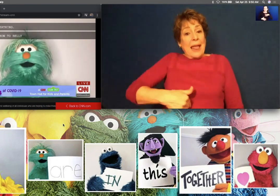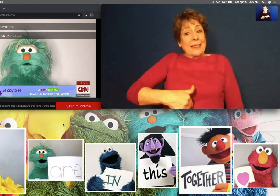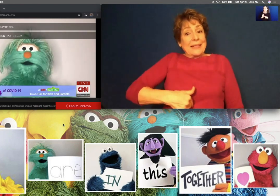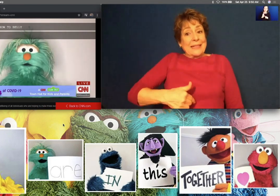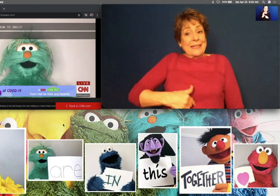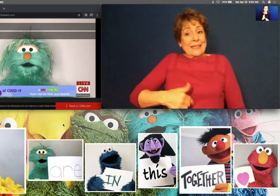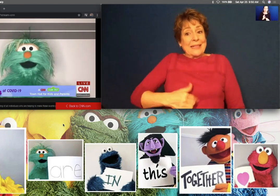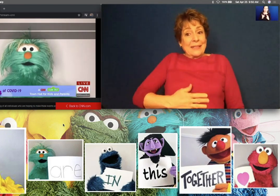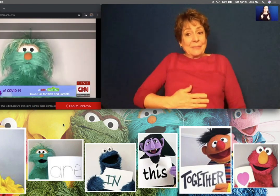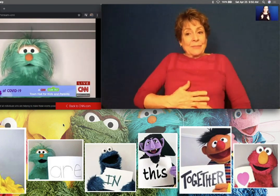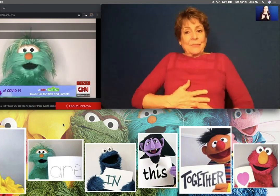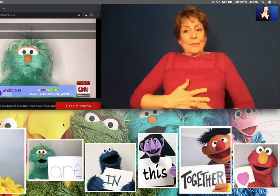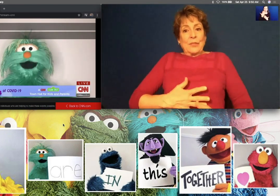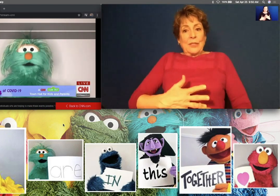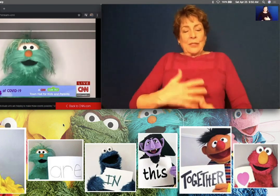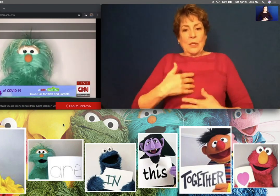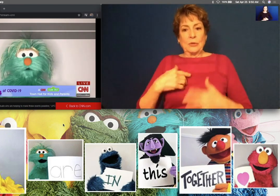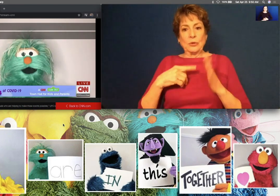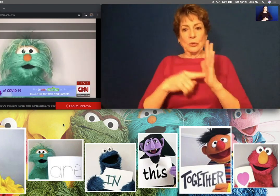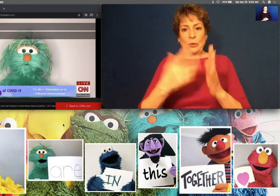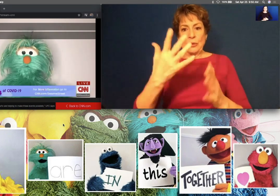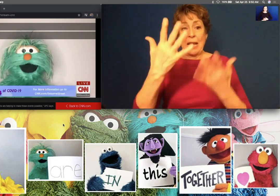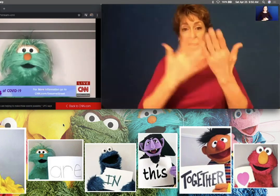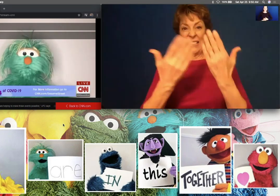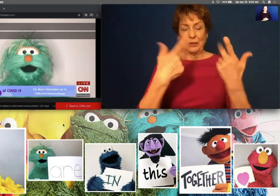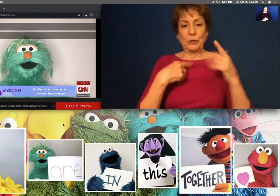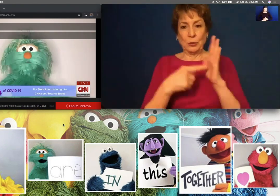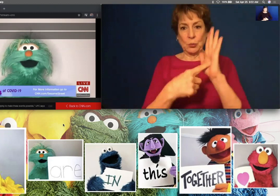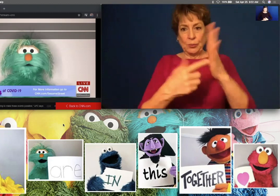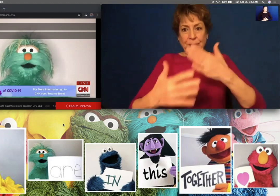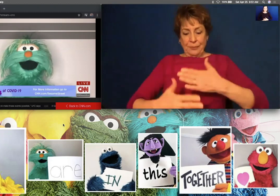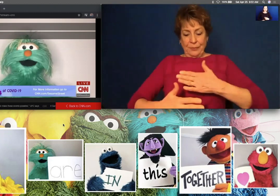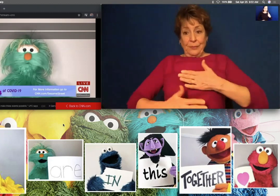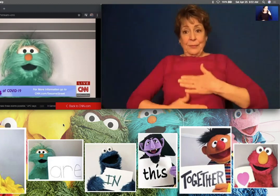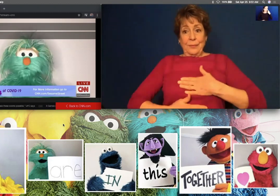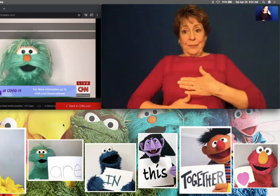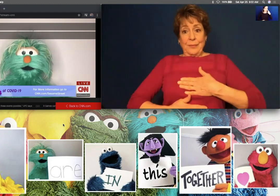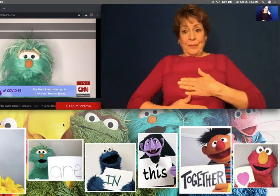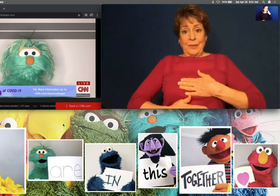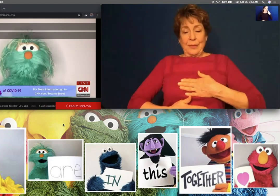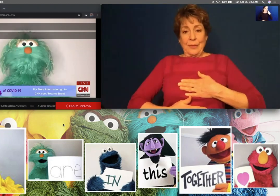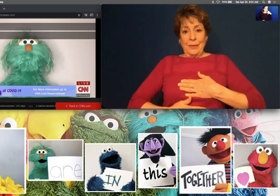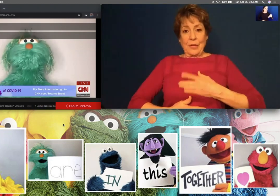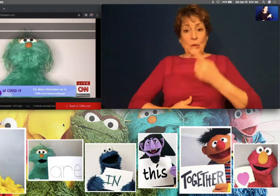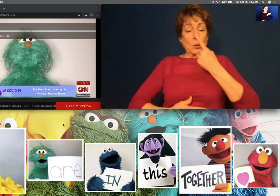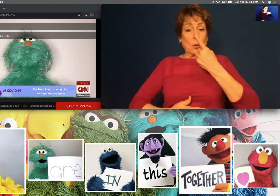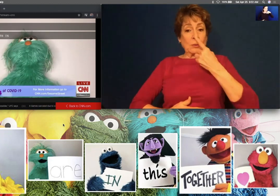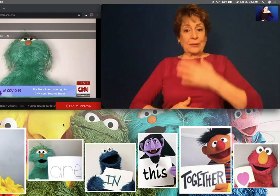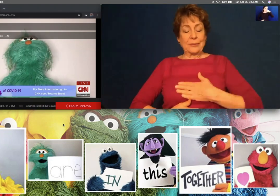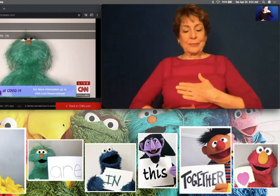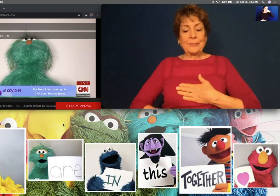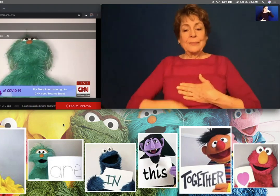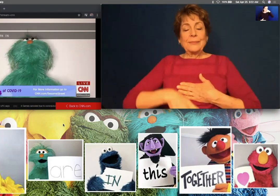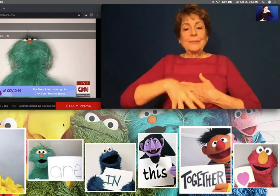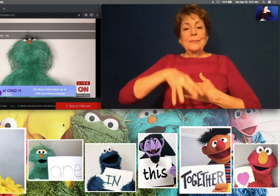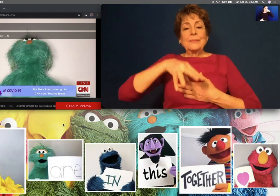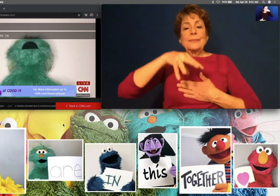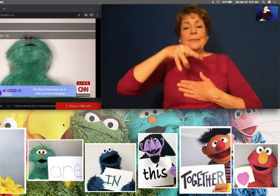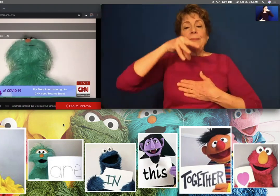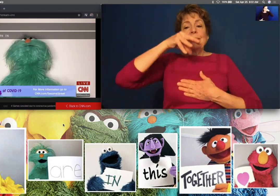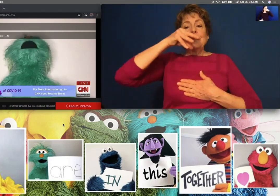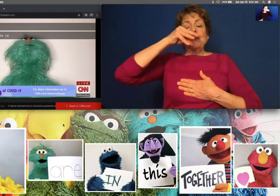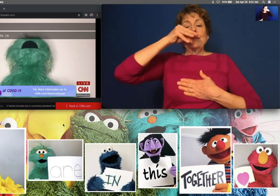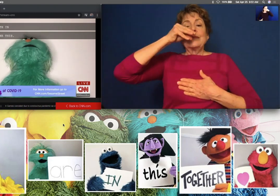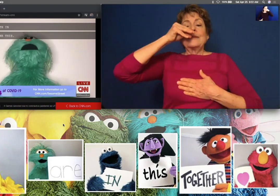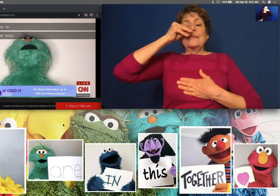you how to belly breathe. Okay, everyone, put your hands on your belly like this. Very good. Now take a